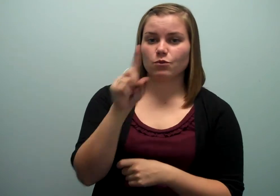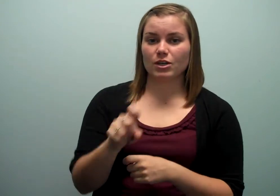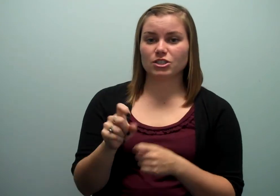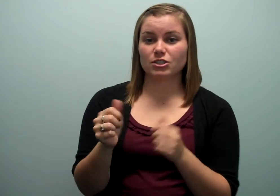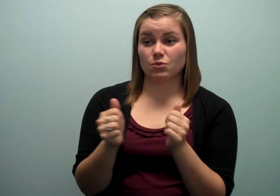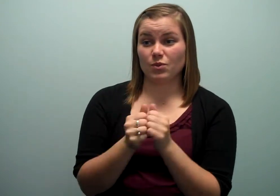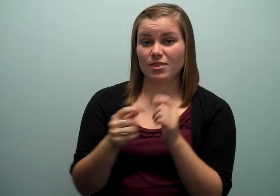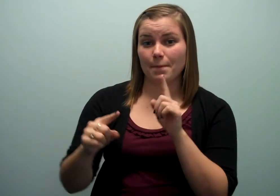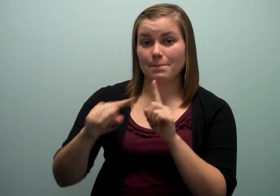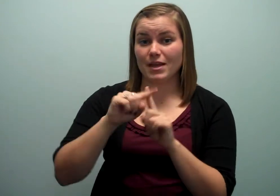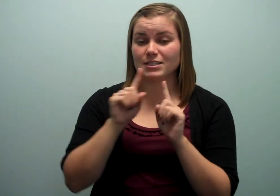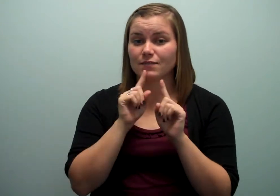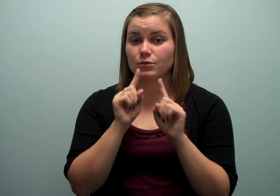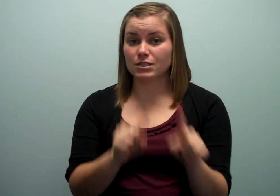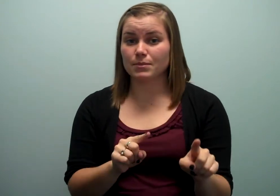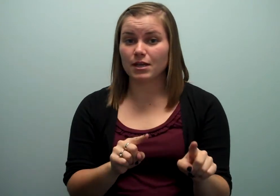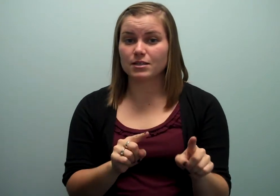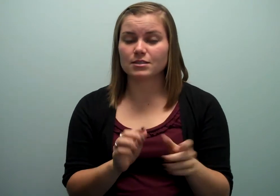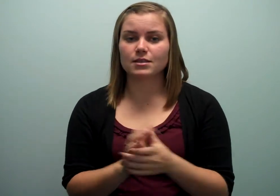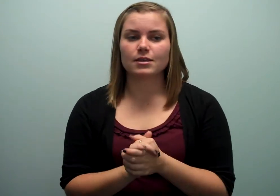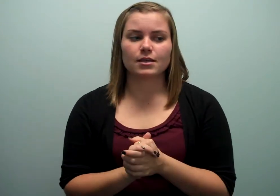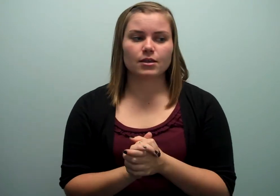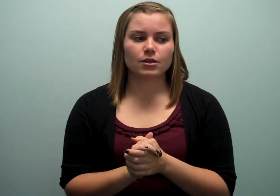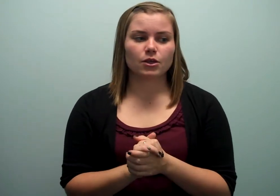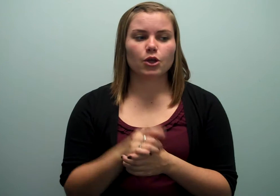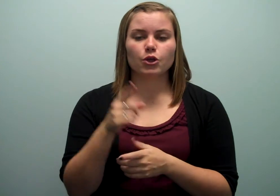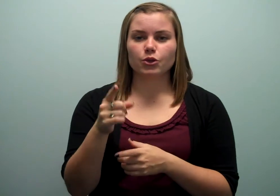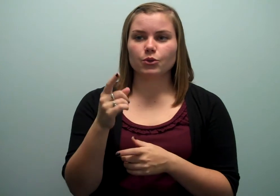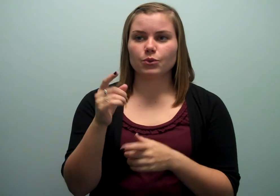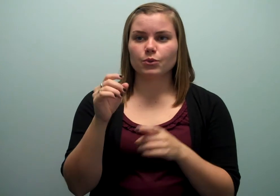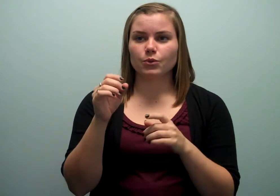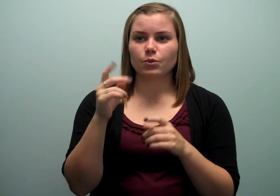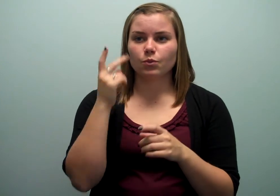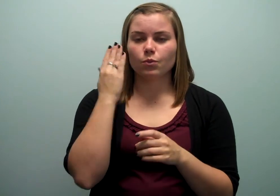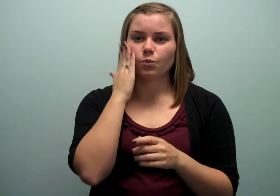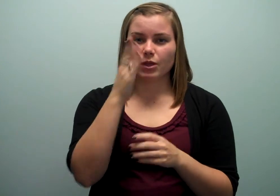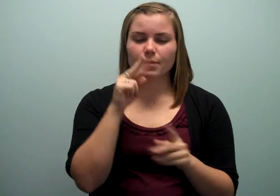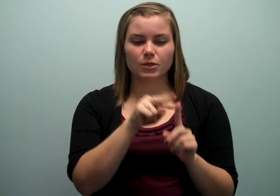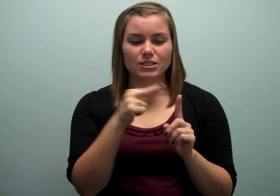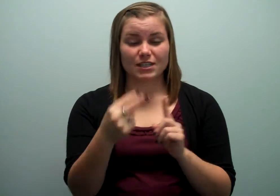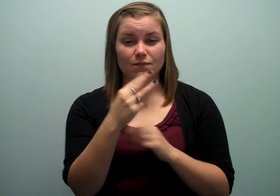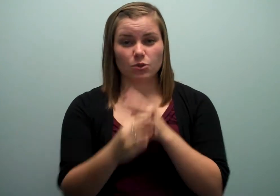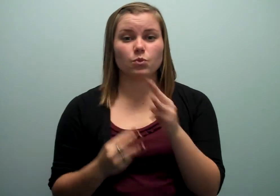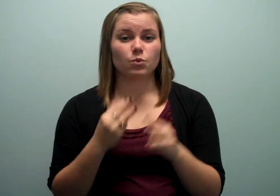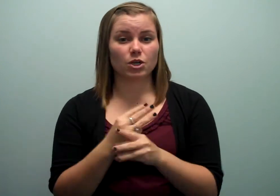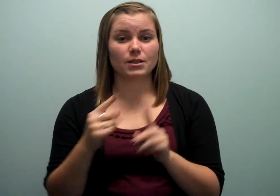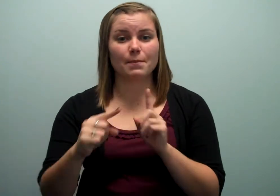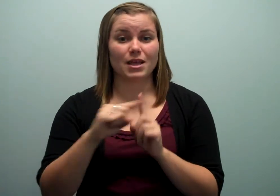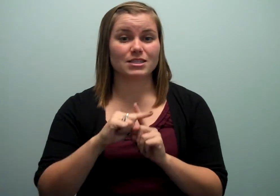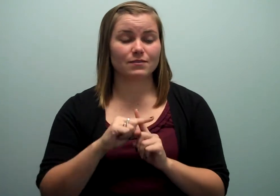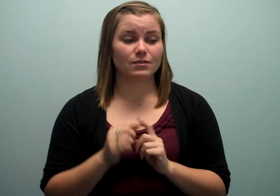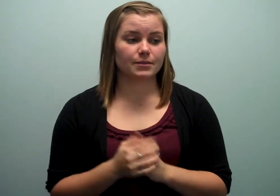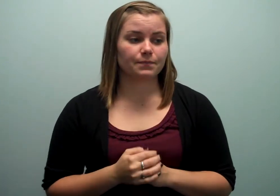elicit a positive response, you have a head start on seeing the world in a positive way. For